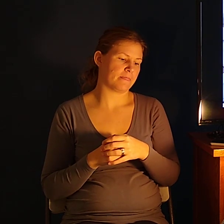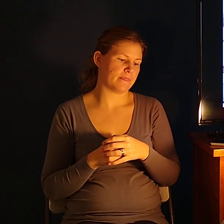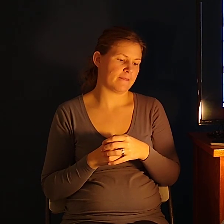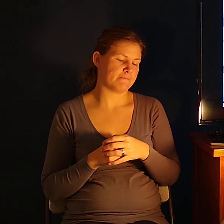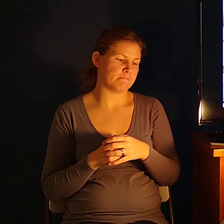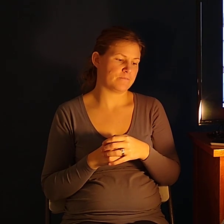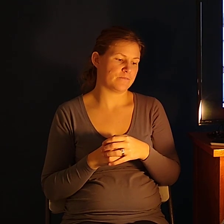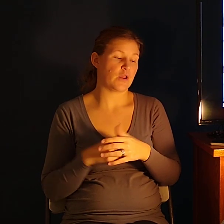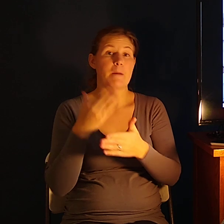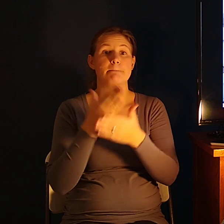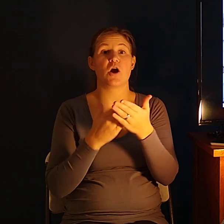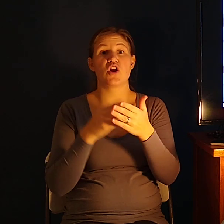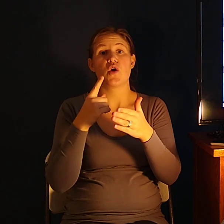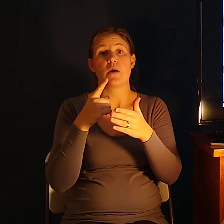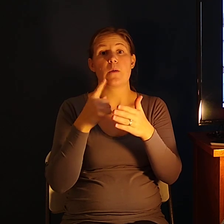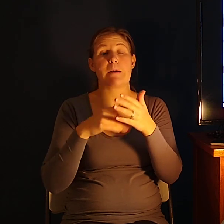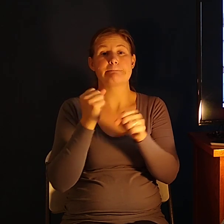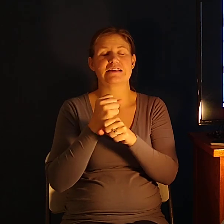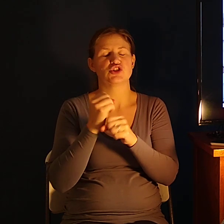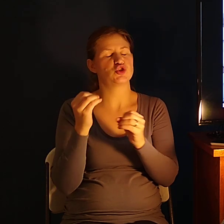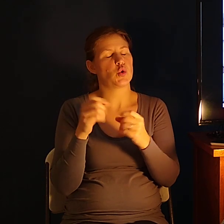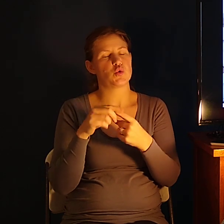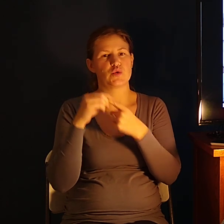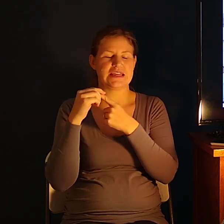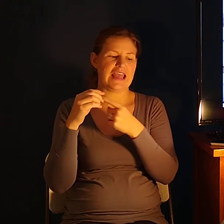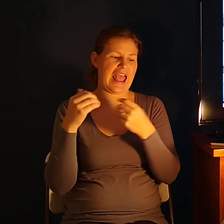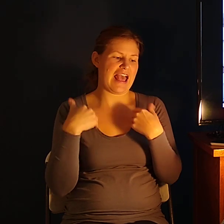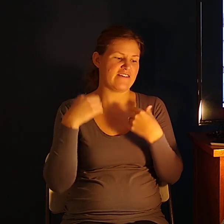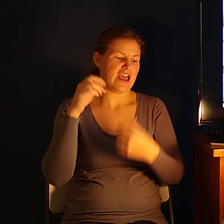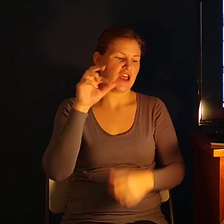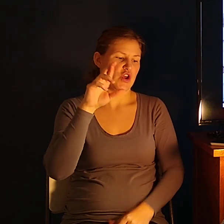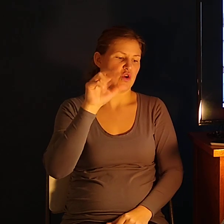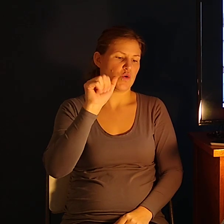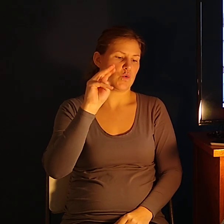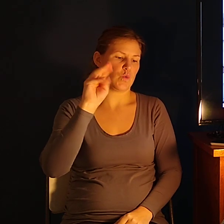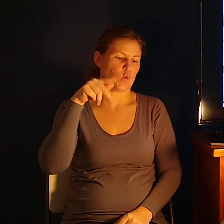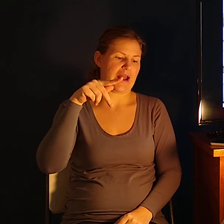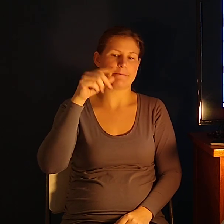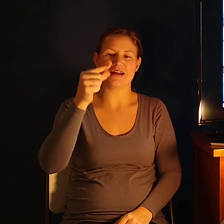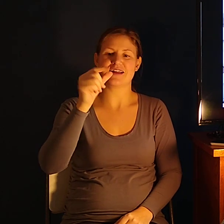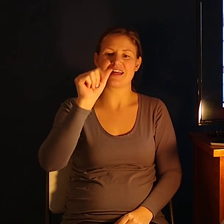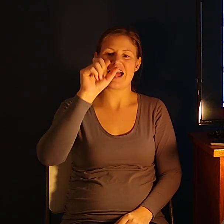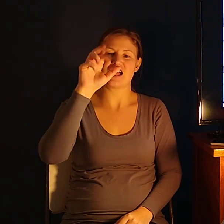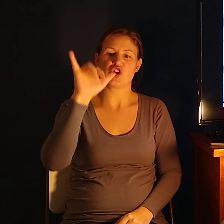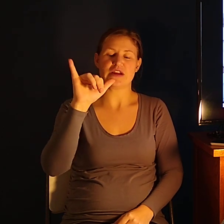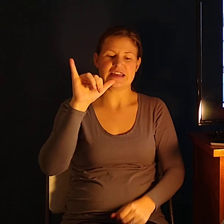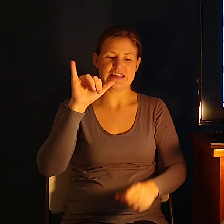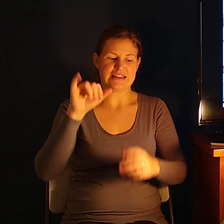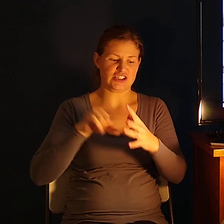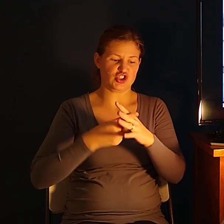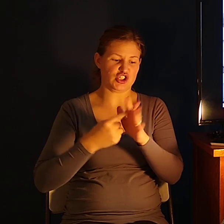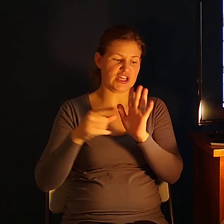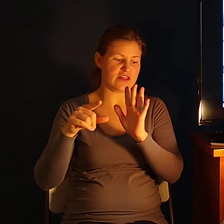Part of what makes it so unique is that it has a ramp gallery that extends from the ground level in a